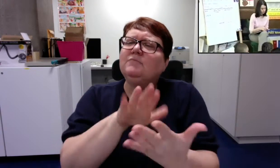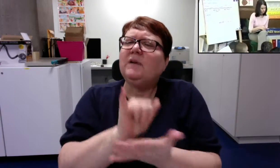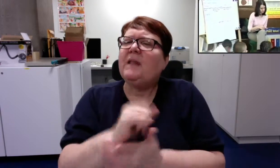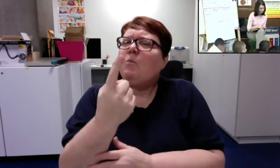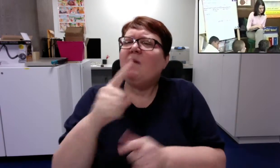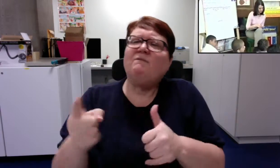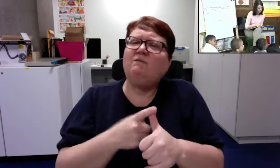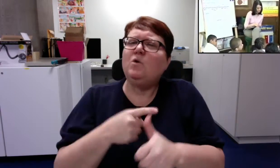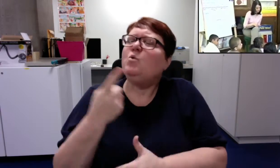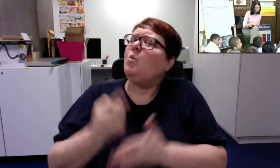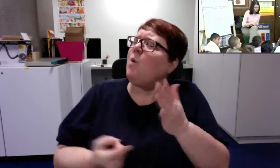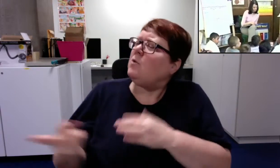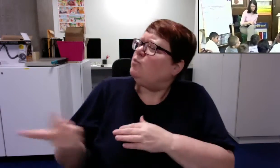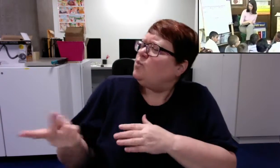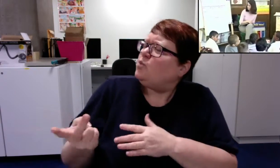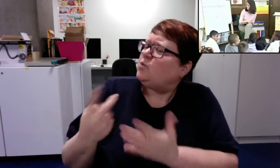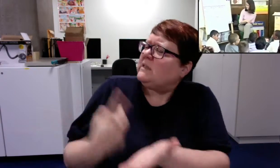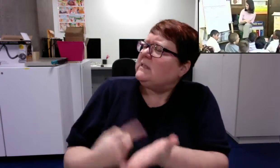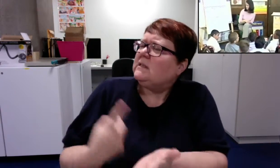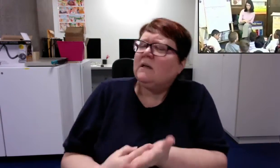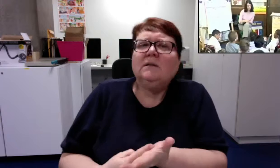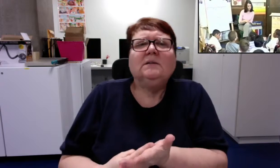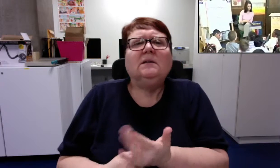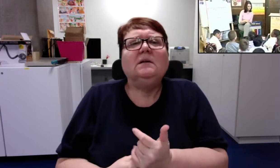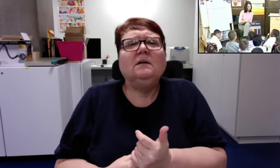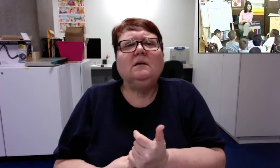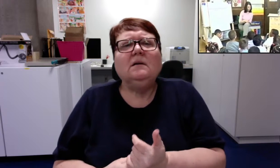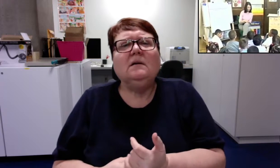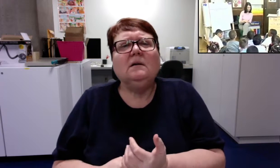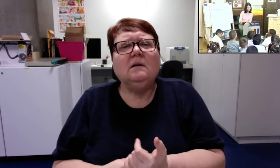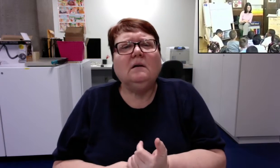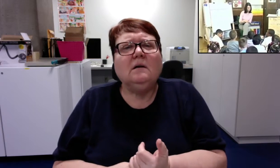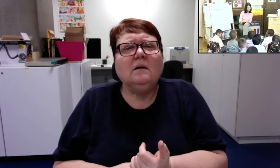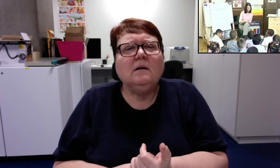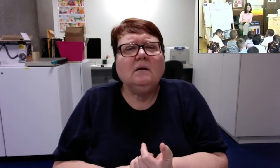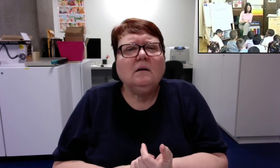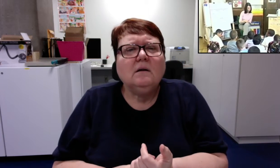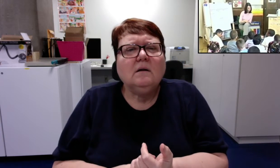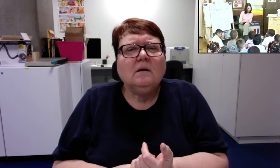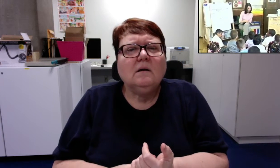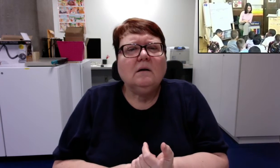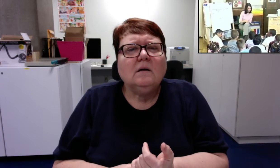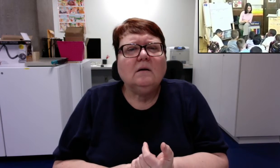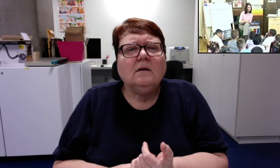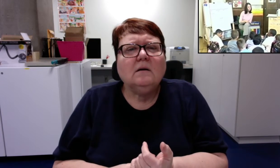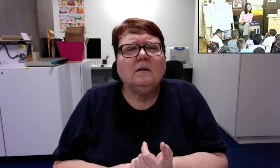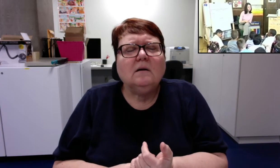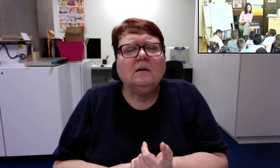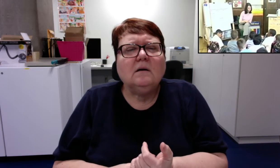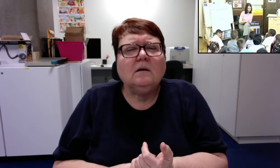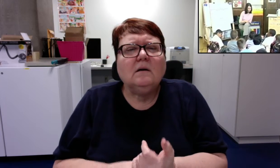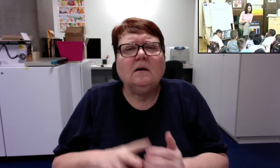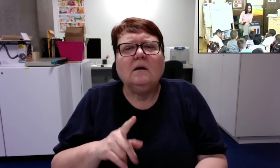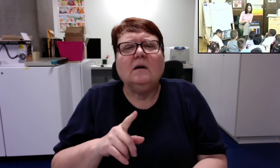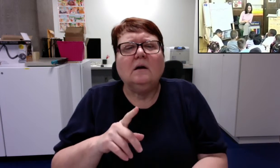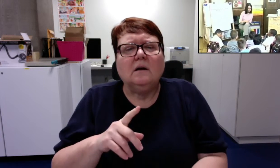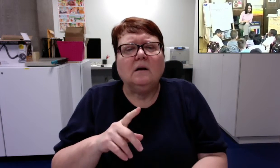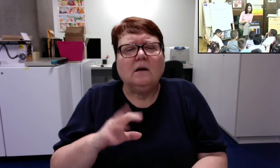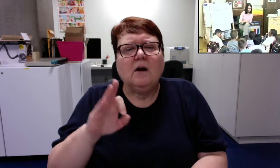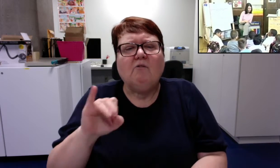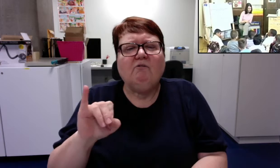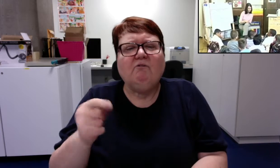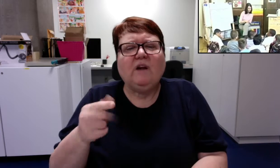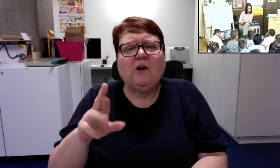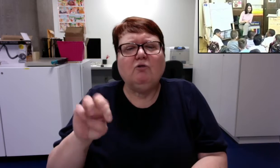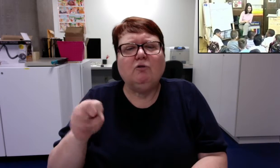We were discussing what figurehead means, and I compared action figure with figurehead, and I